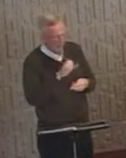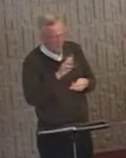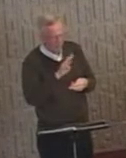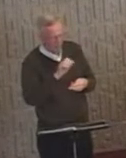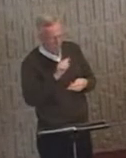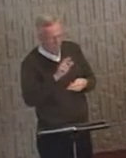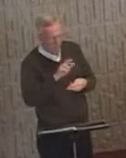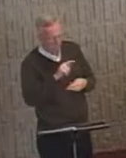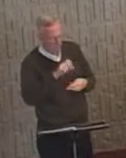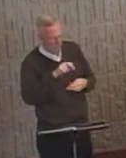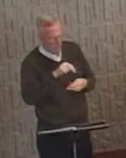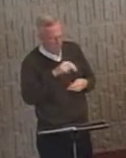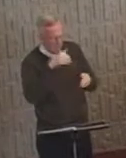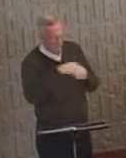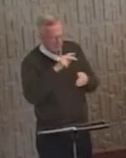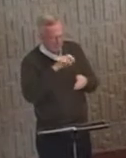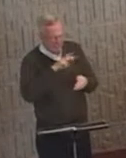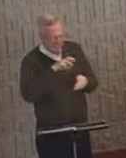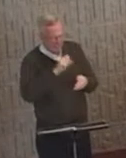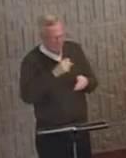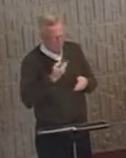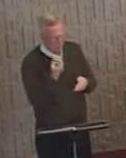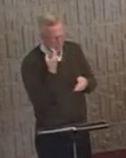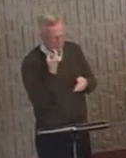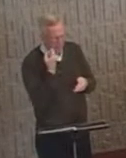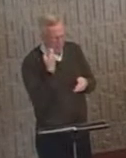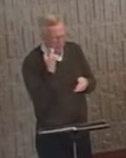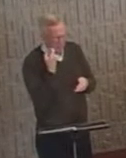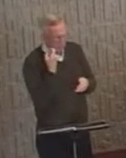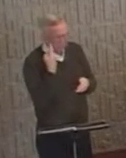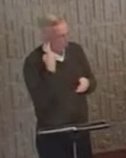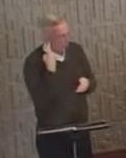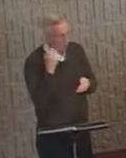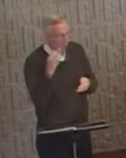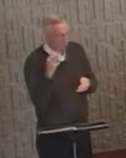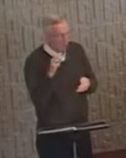recently? Hands up.